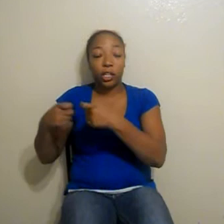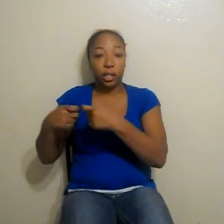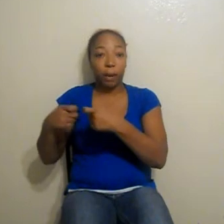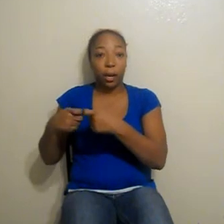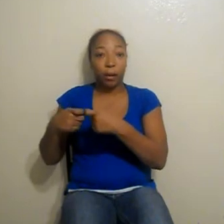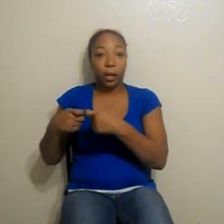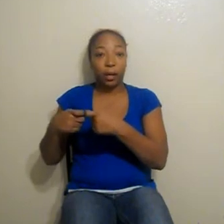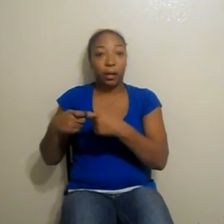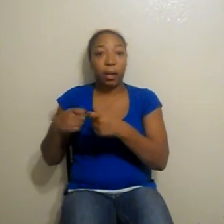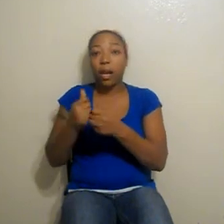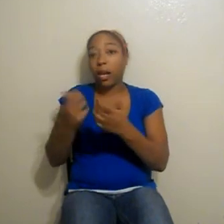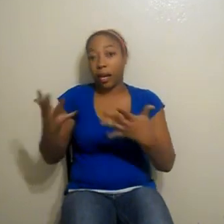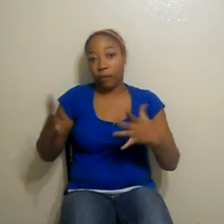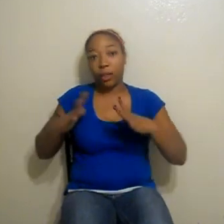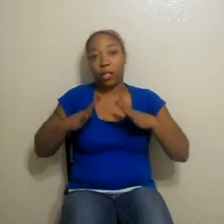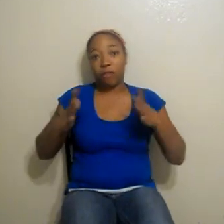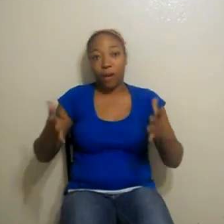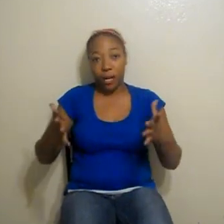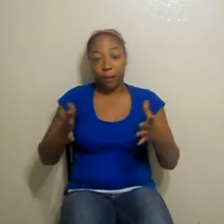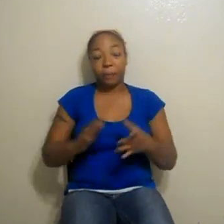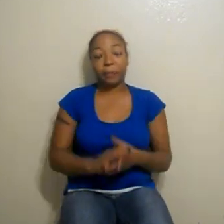the battery and everything's fine.